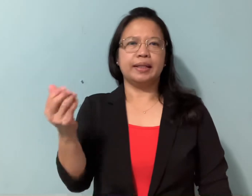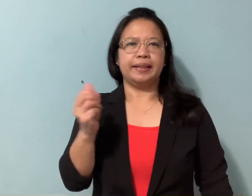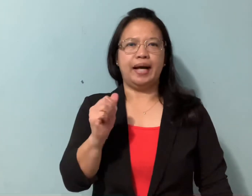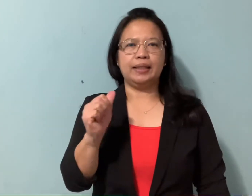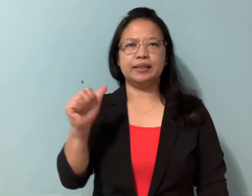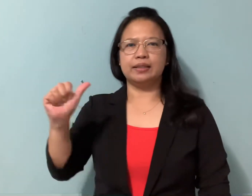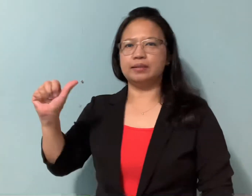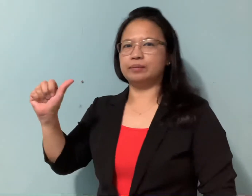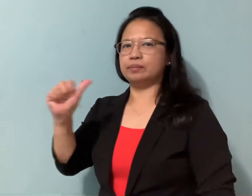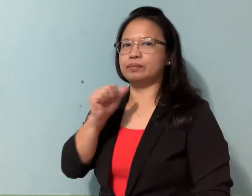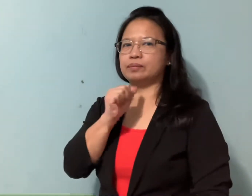Not,